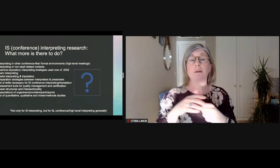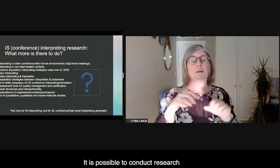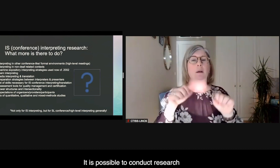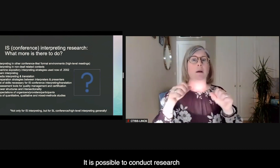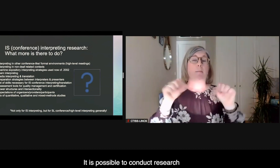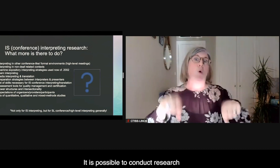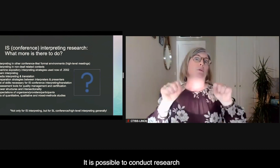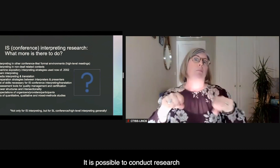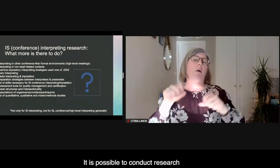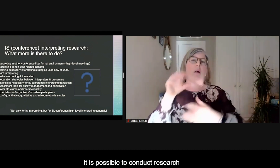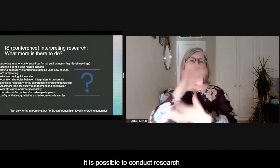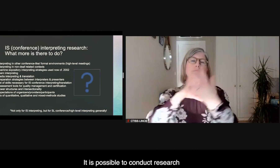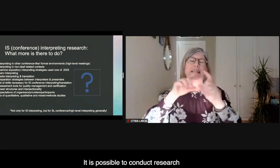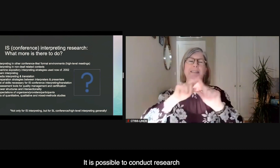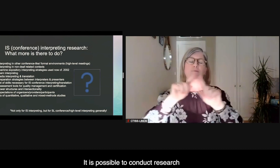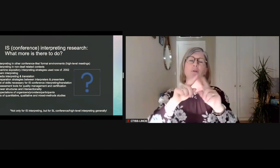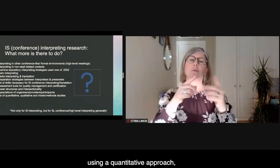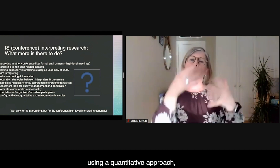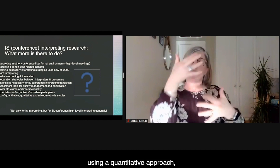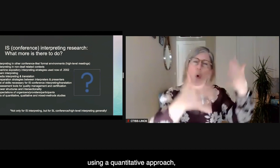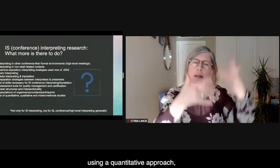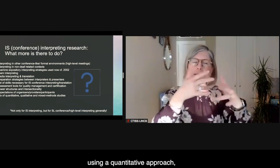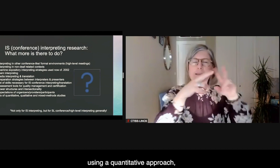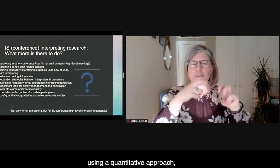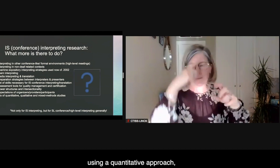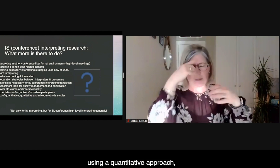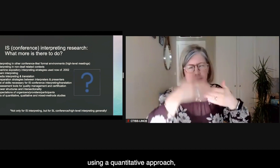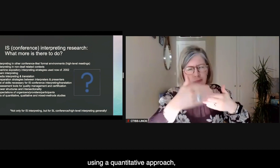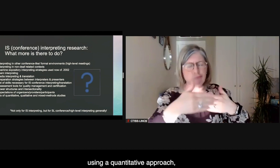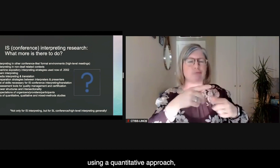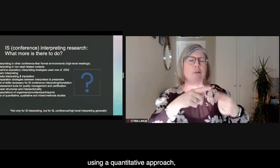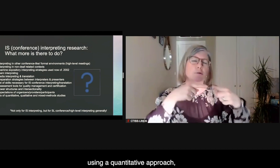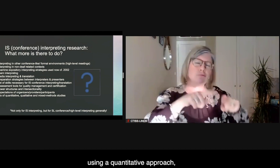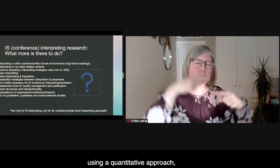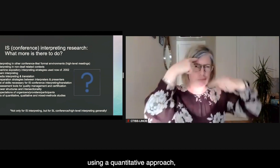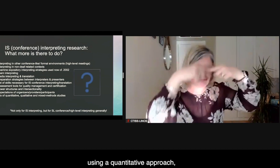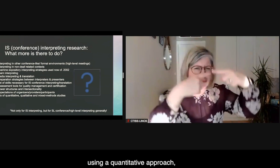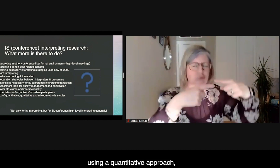It is possible to conduct research using a quantitative approach with a qualitative approach.